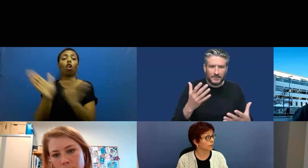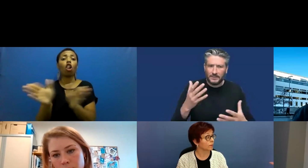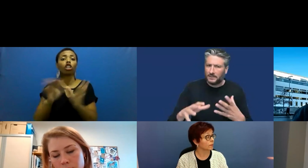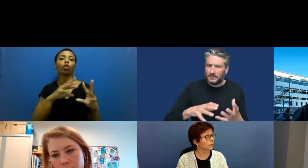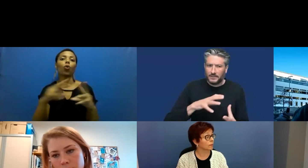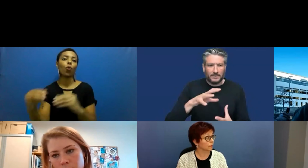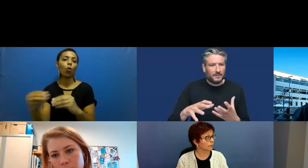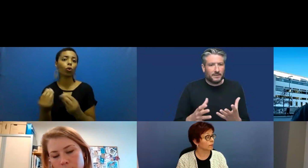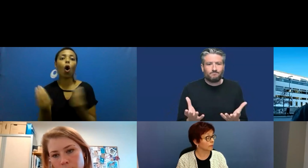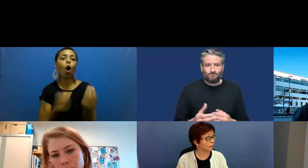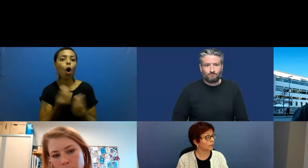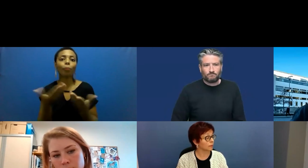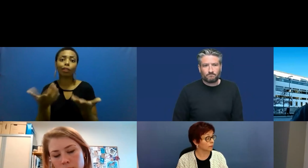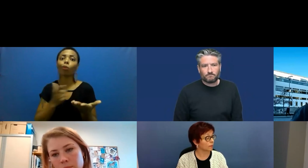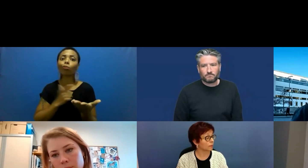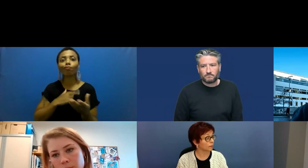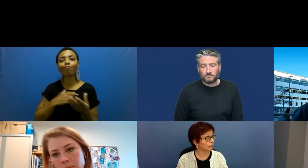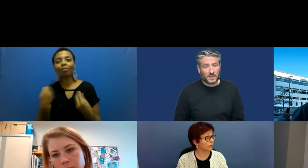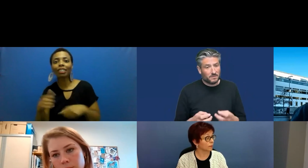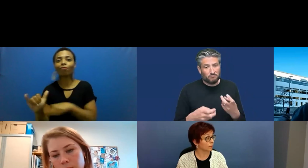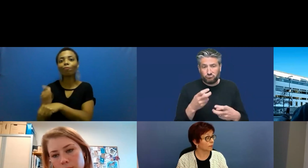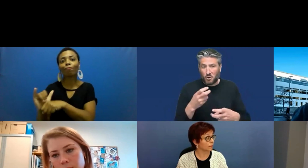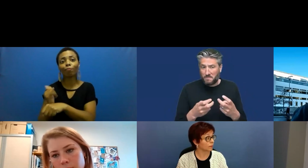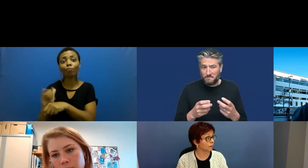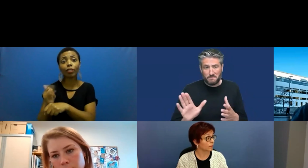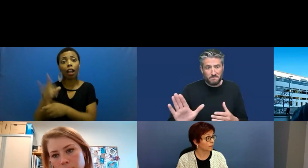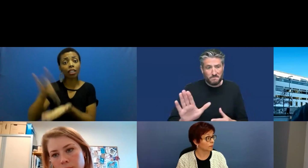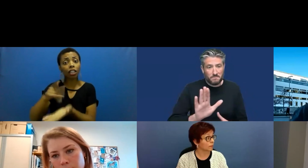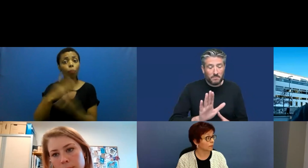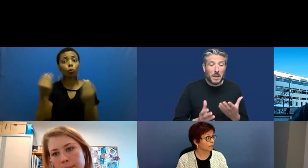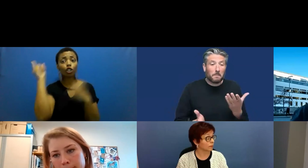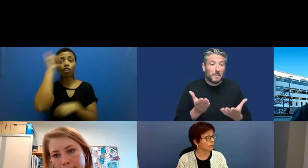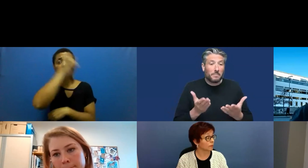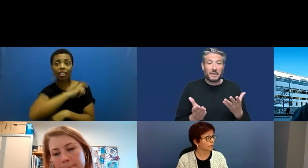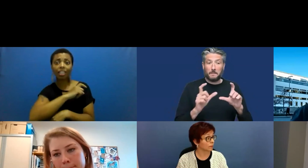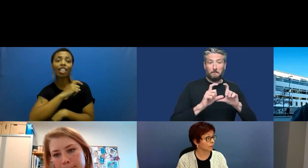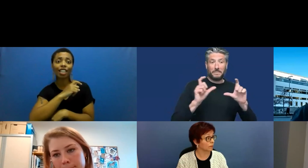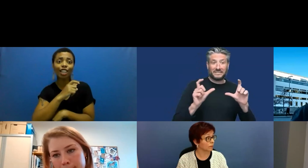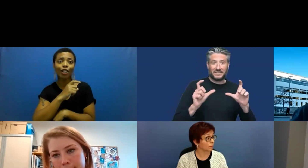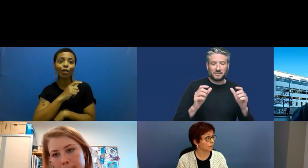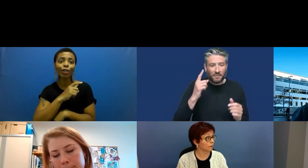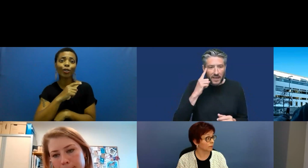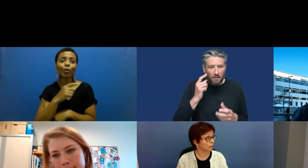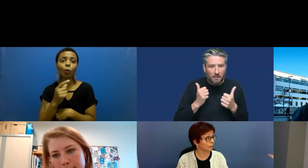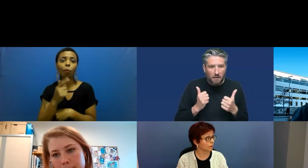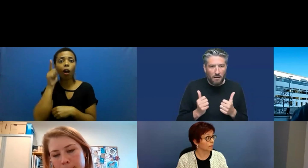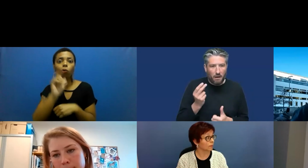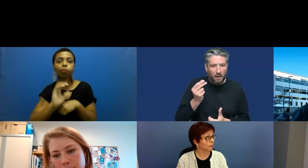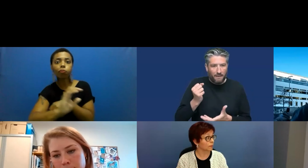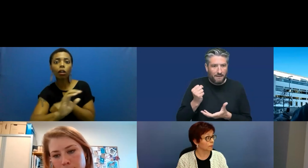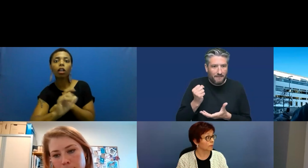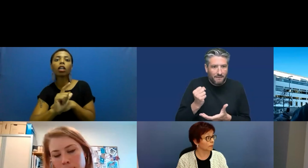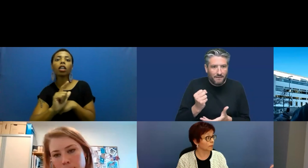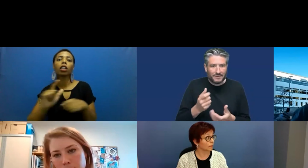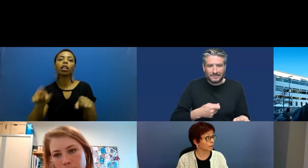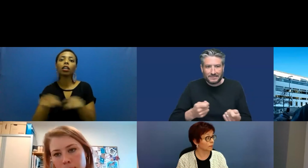So it's that makes it difficult for entrepreneurs to invest and try to sell in all